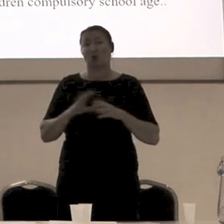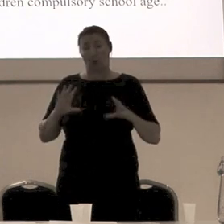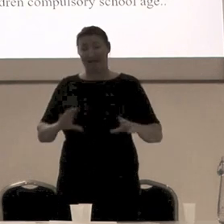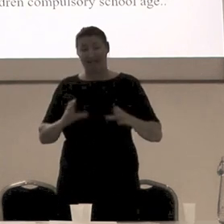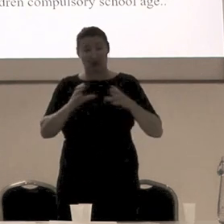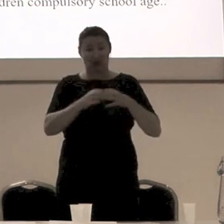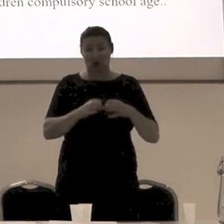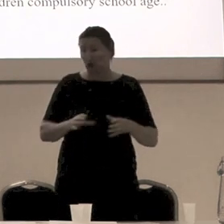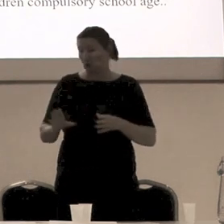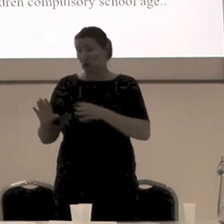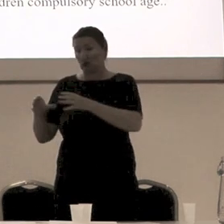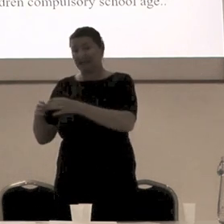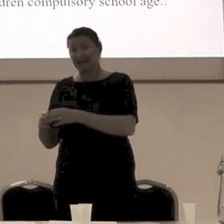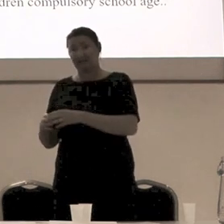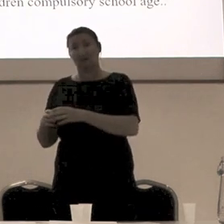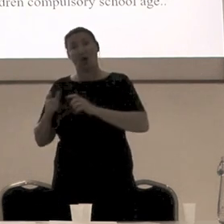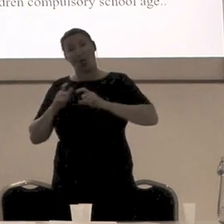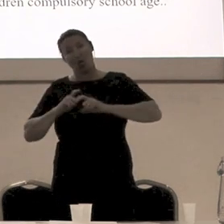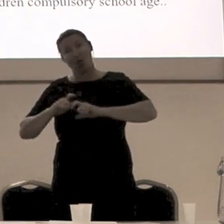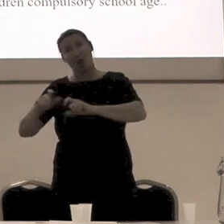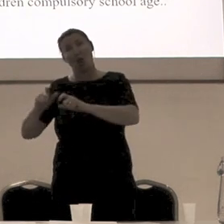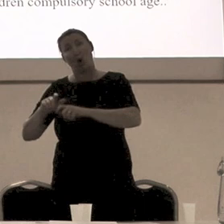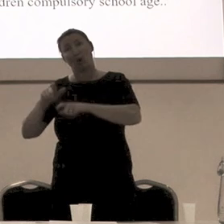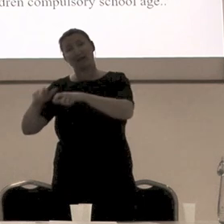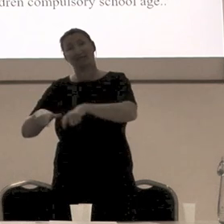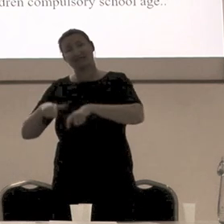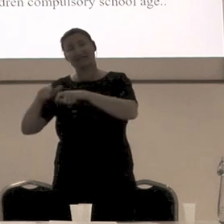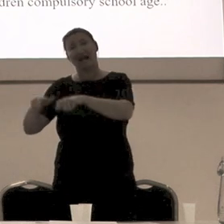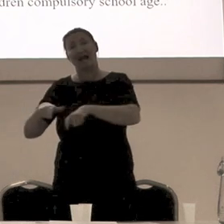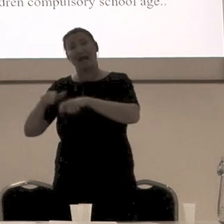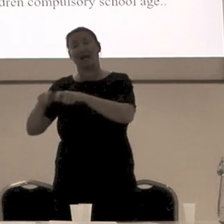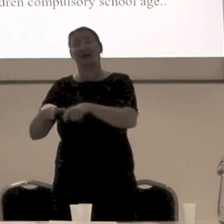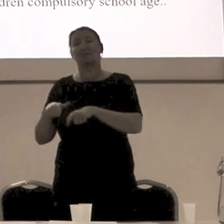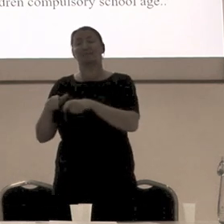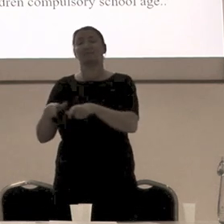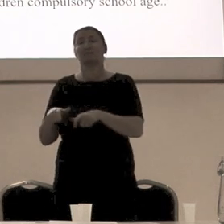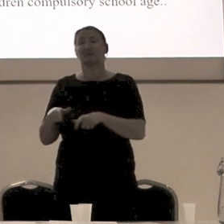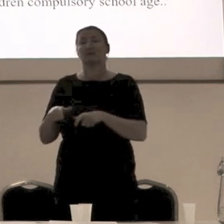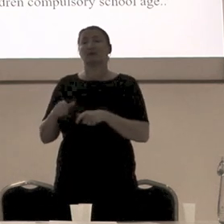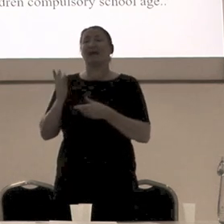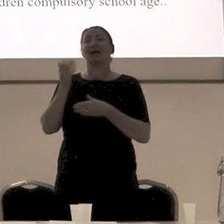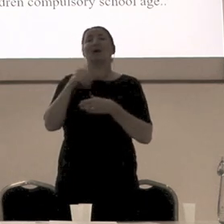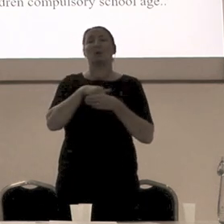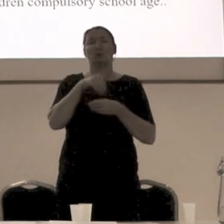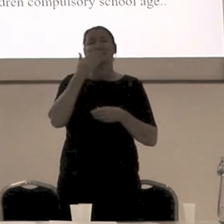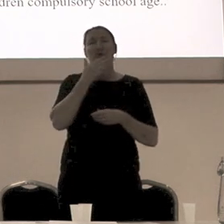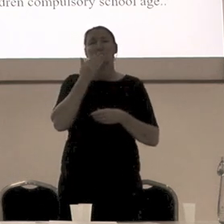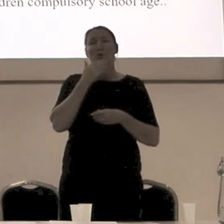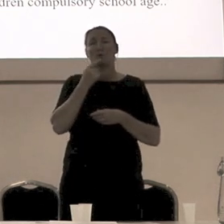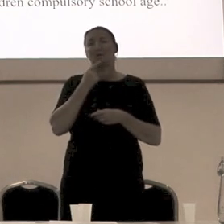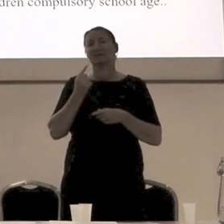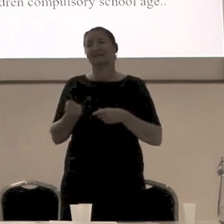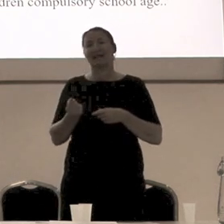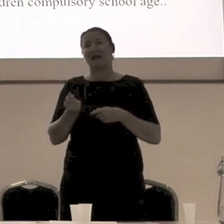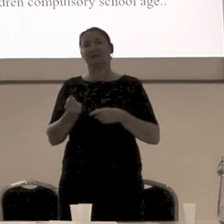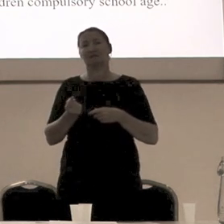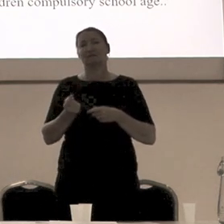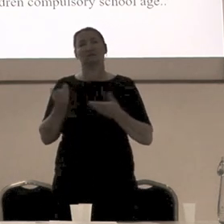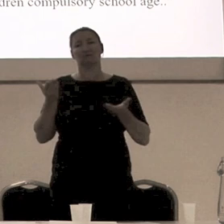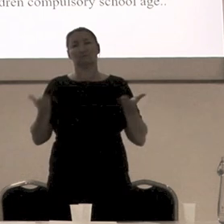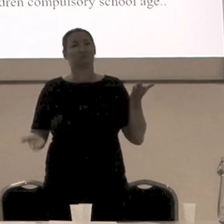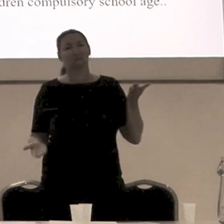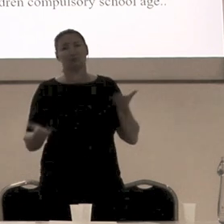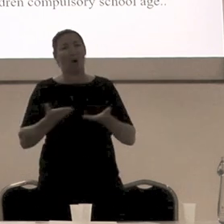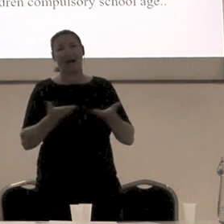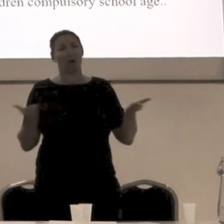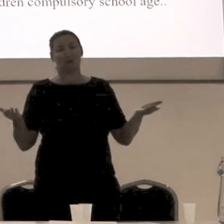institutions, long-stay institutions, which included schools, but of course, children were deemed ineducable. And there's a